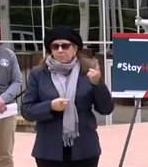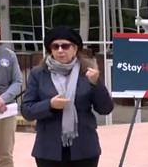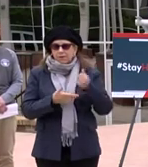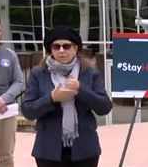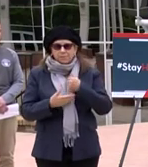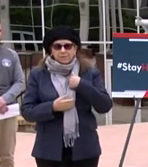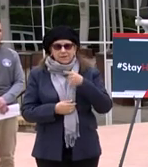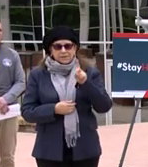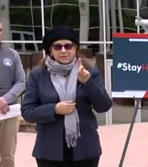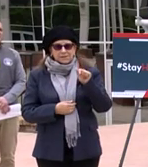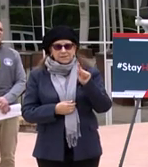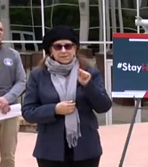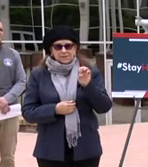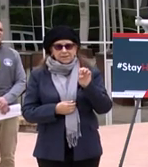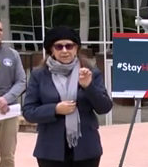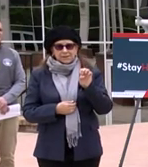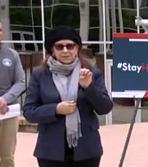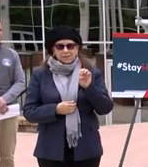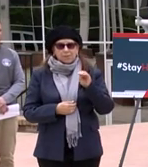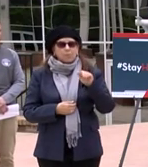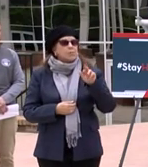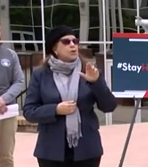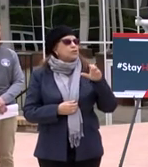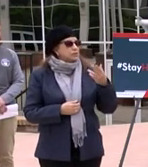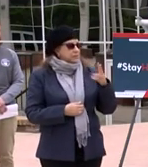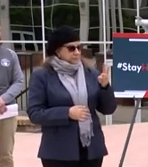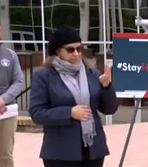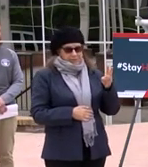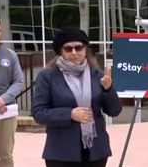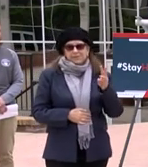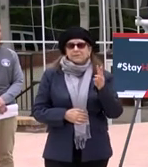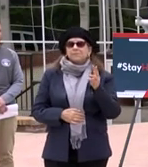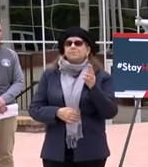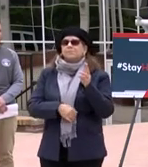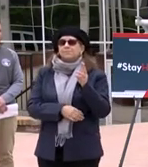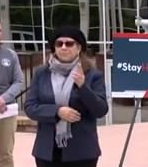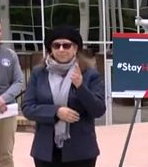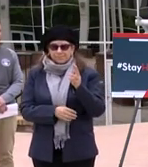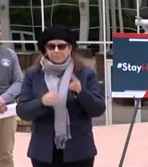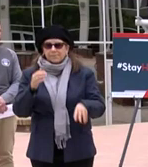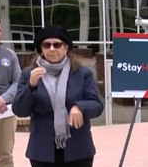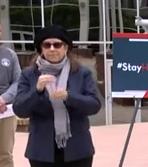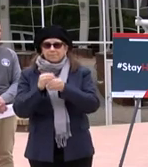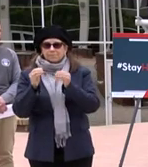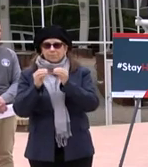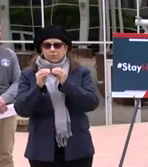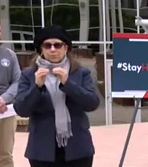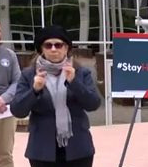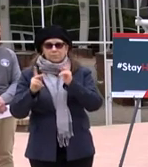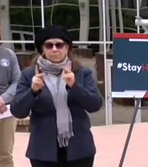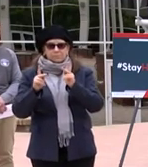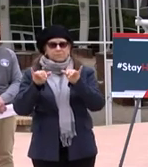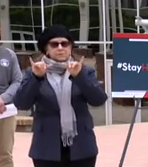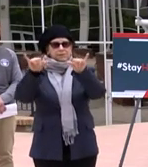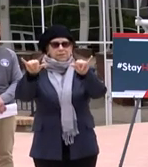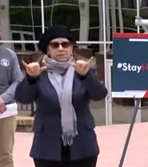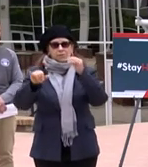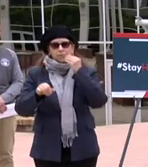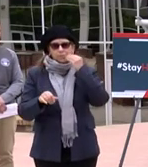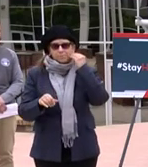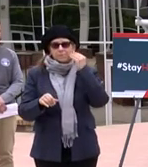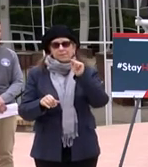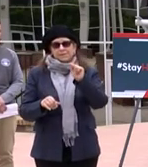On March the 16th, we've added other people to teleworking. Most